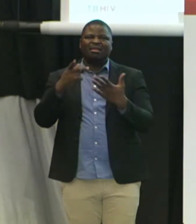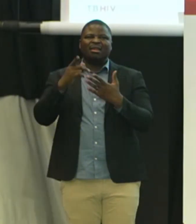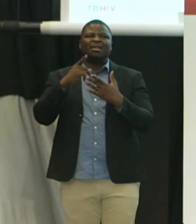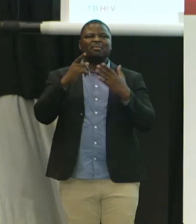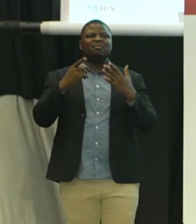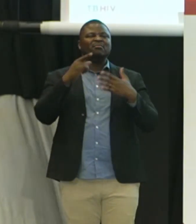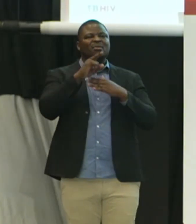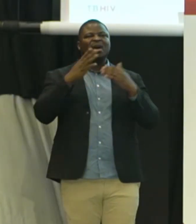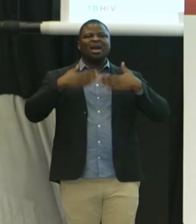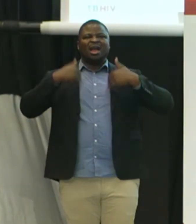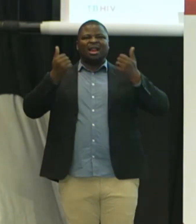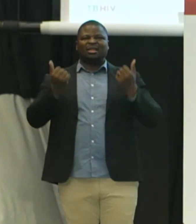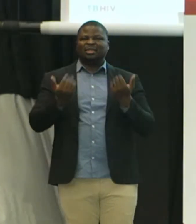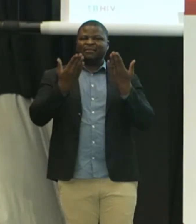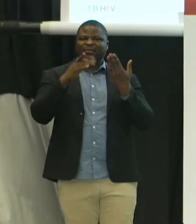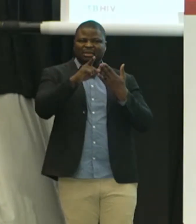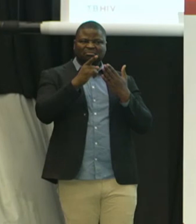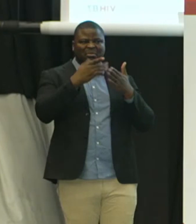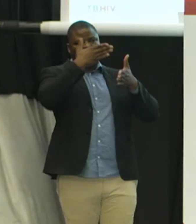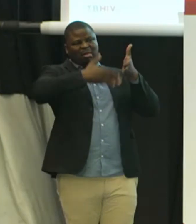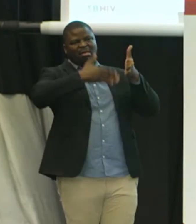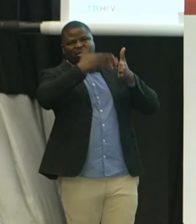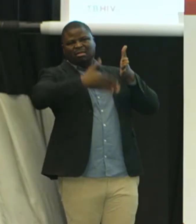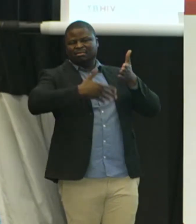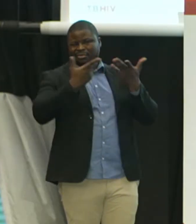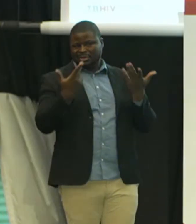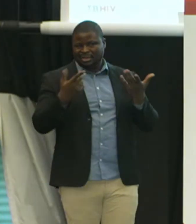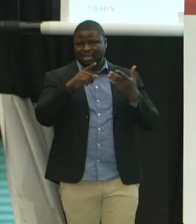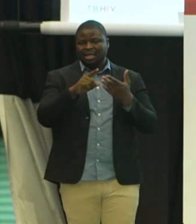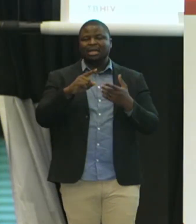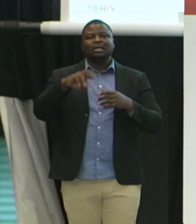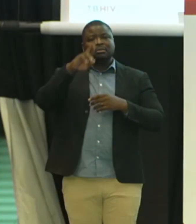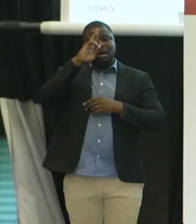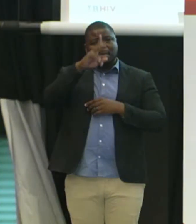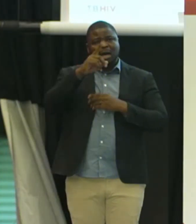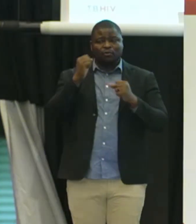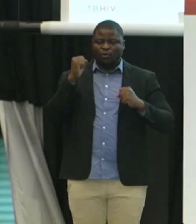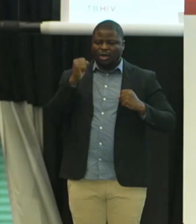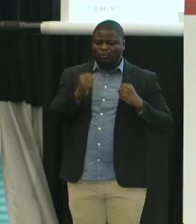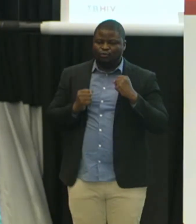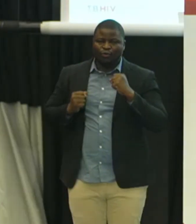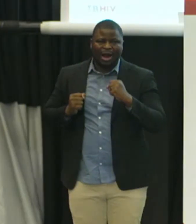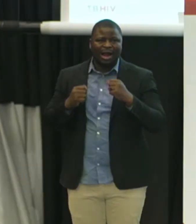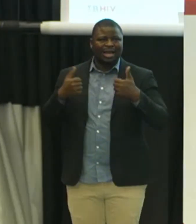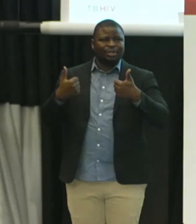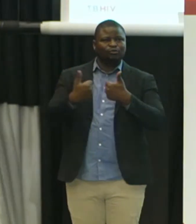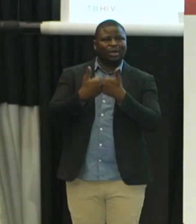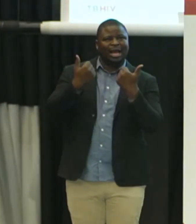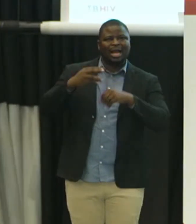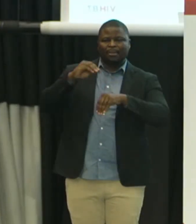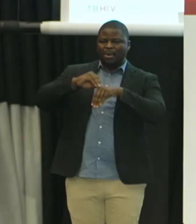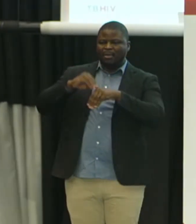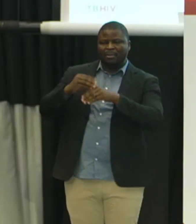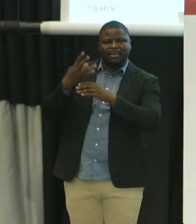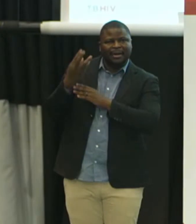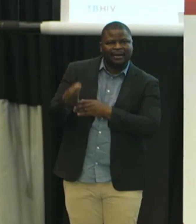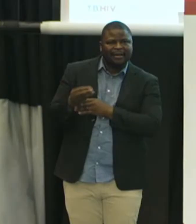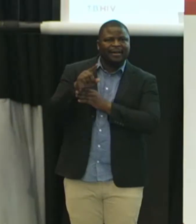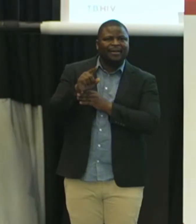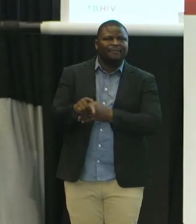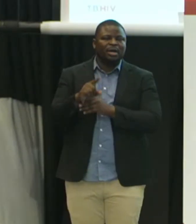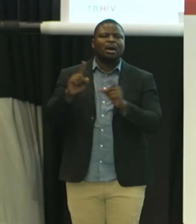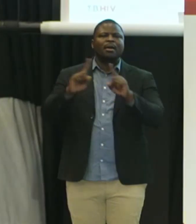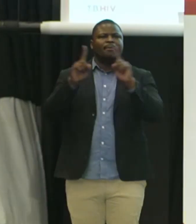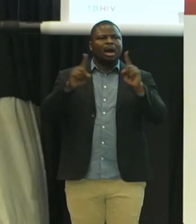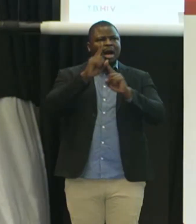services, and beyond the struggles that they face, they are also integrated within the general population and